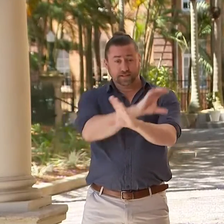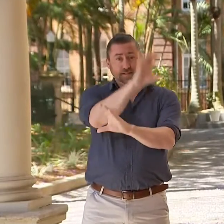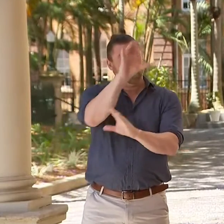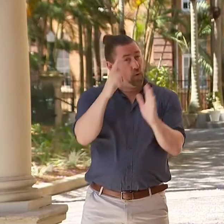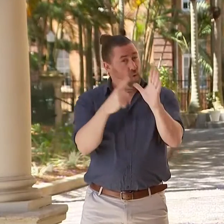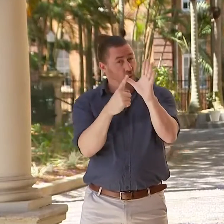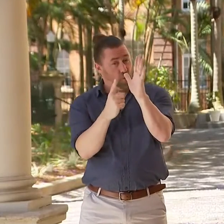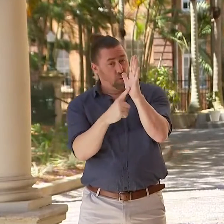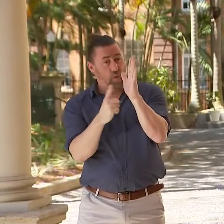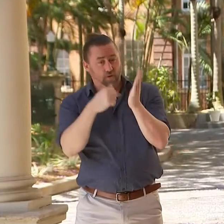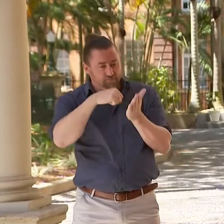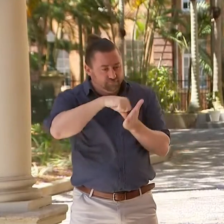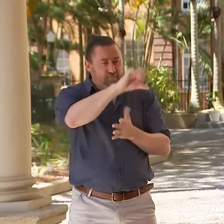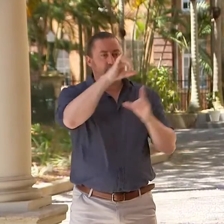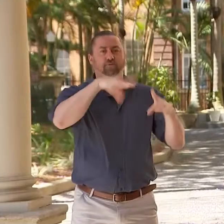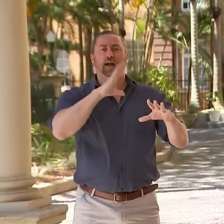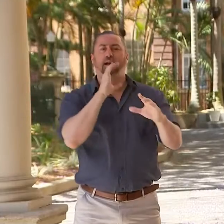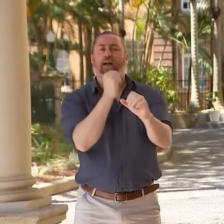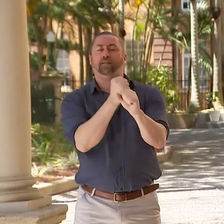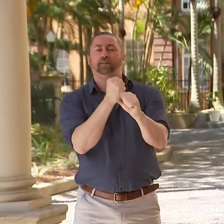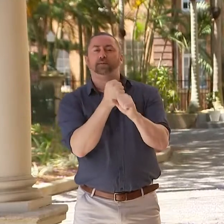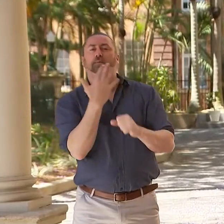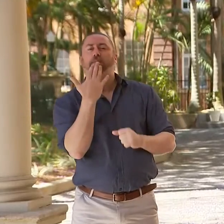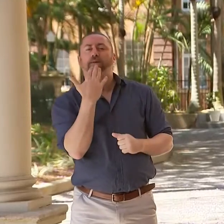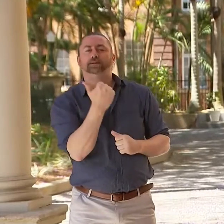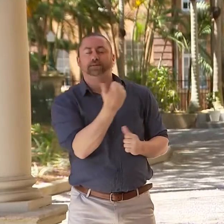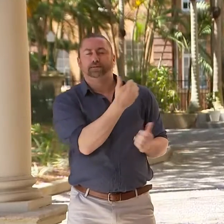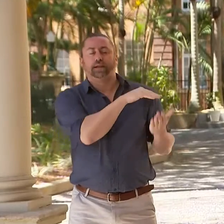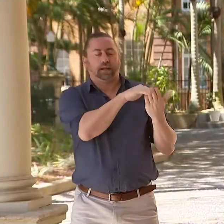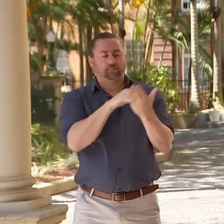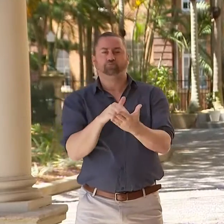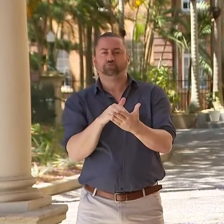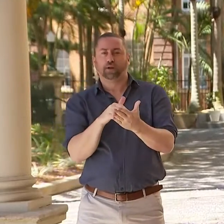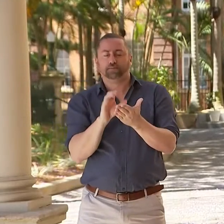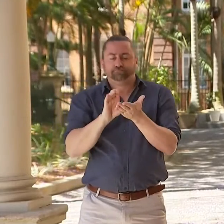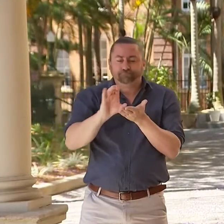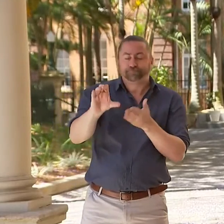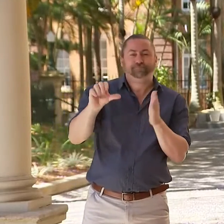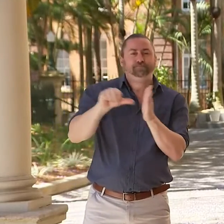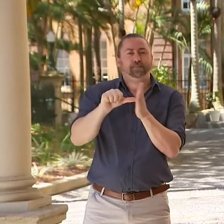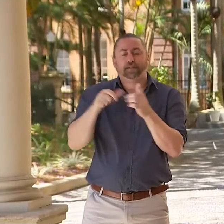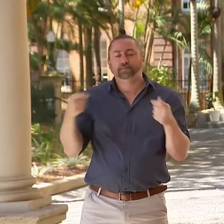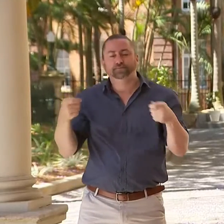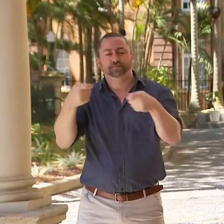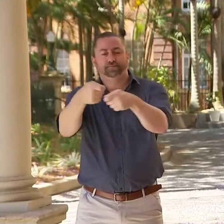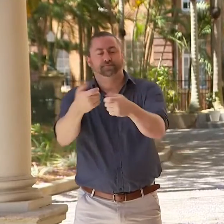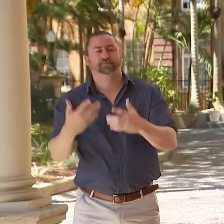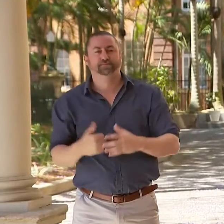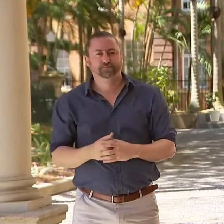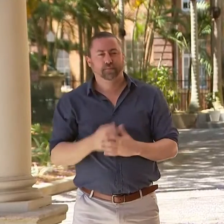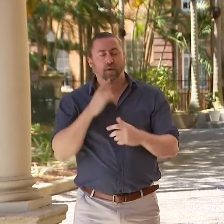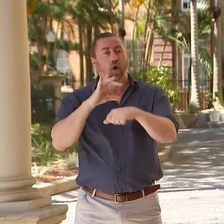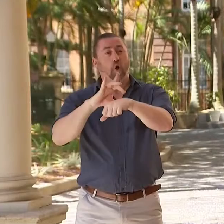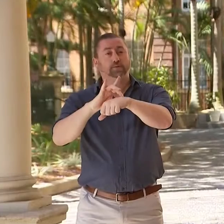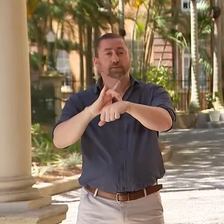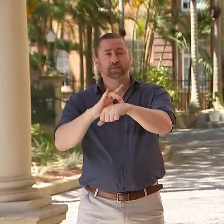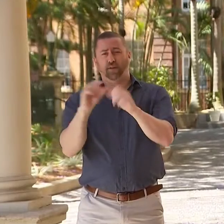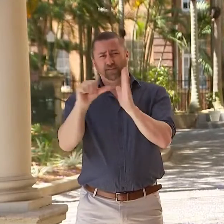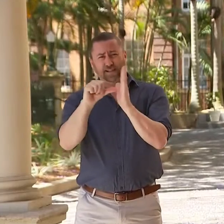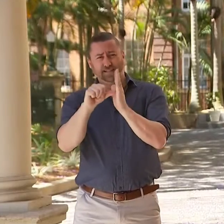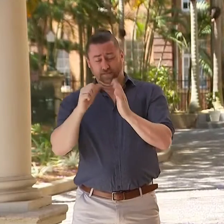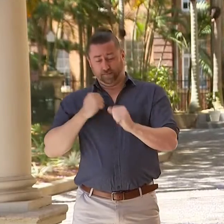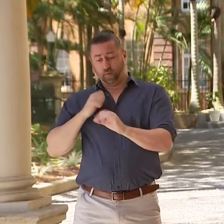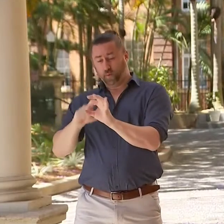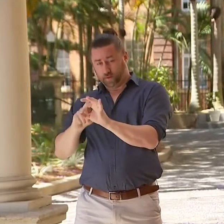the Commonwealth and asked for extra support for our hospitals. Our hospitals are jointly run and funded. They